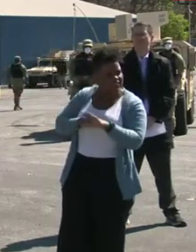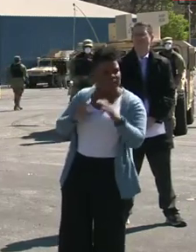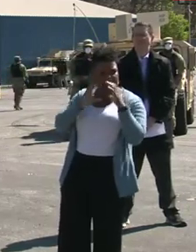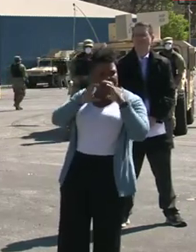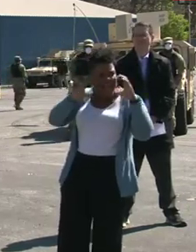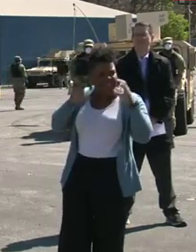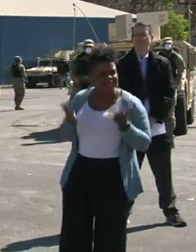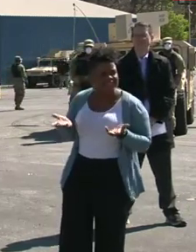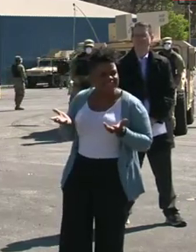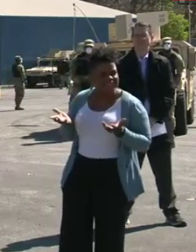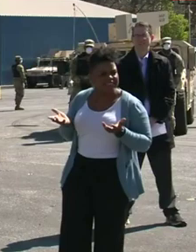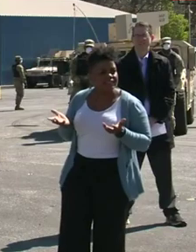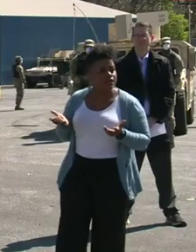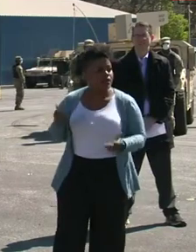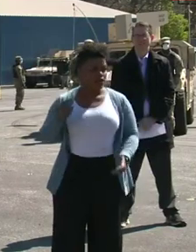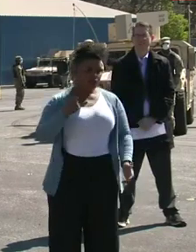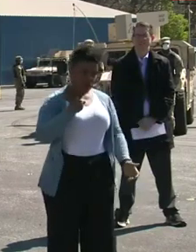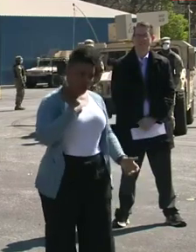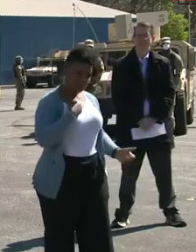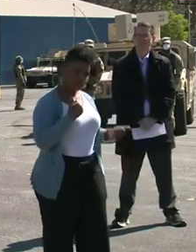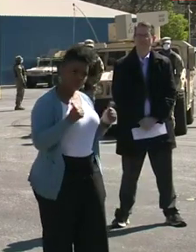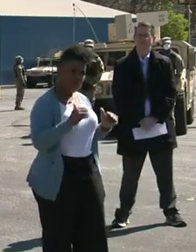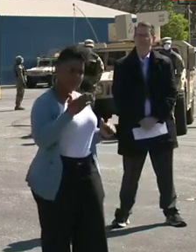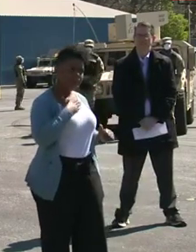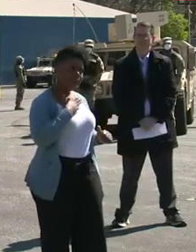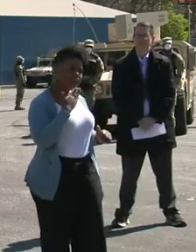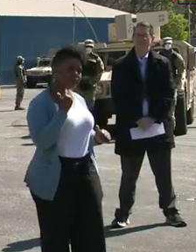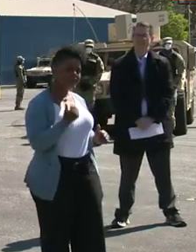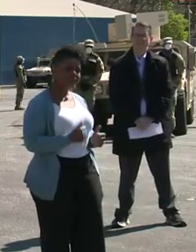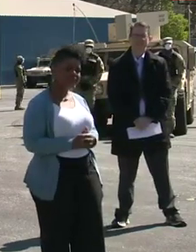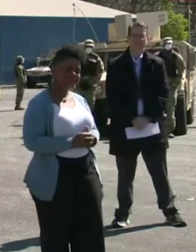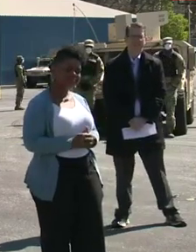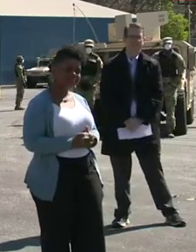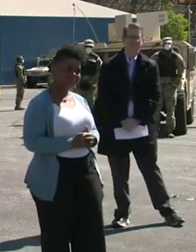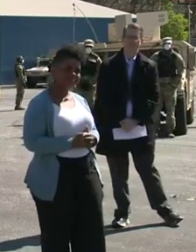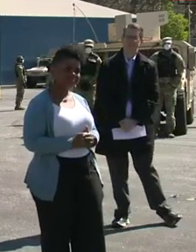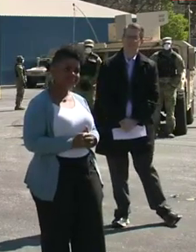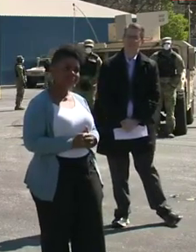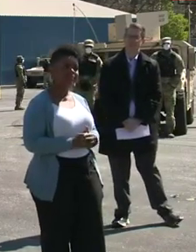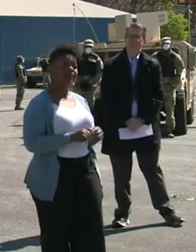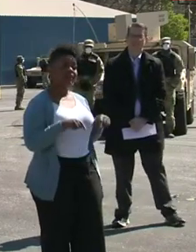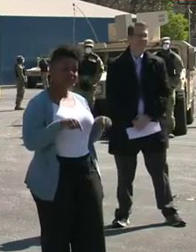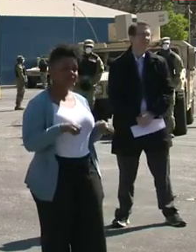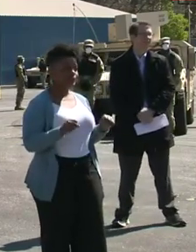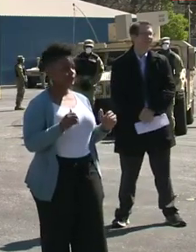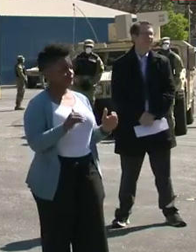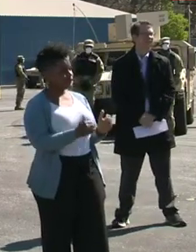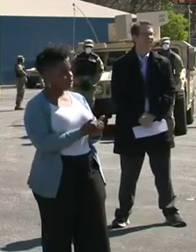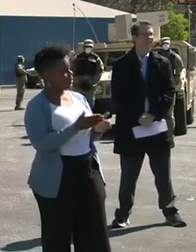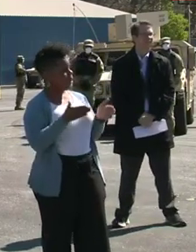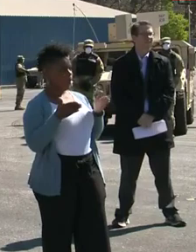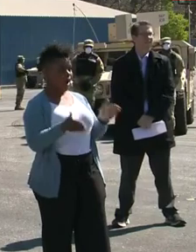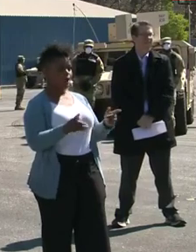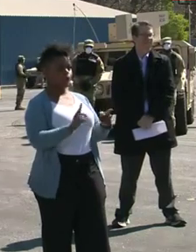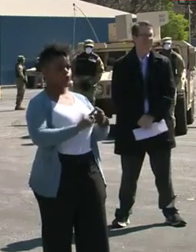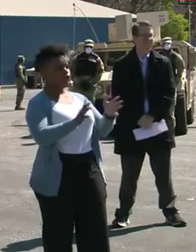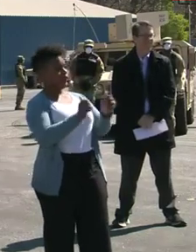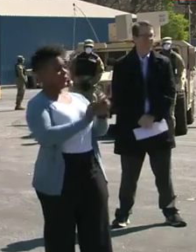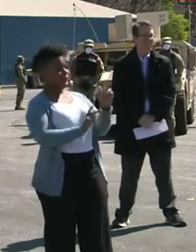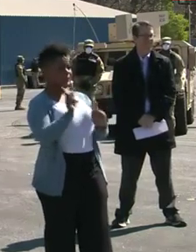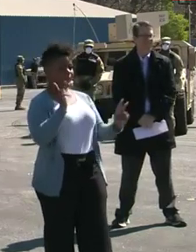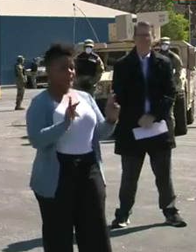I'm doing my best. Certainly it's a new way to talk to people and to interact with